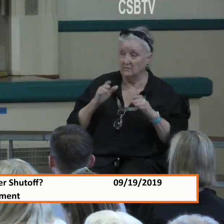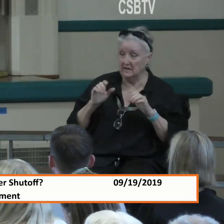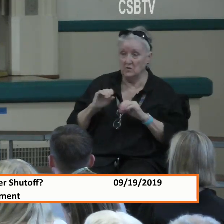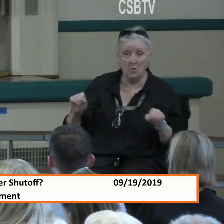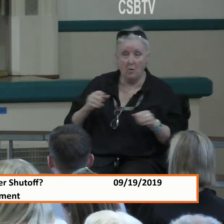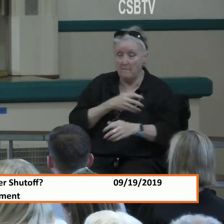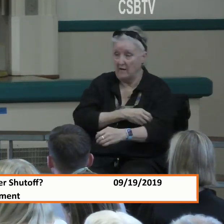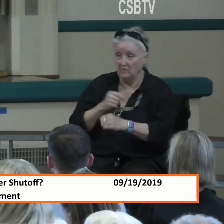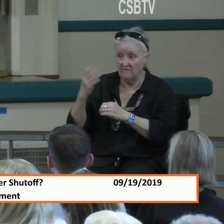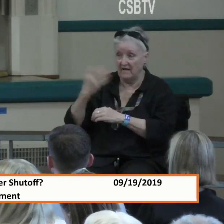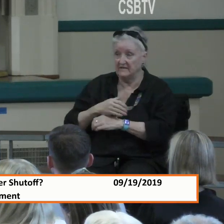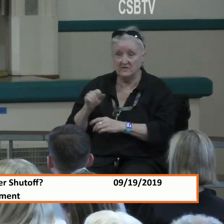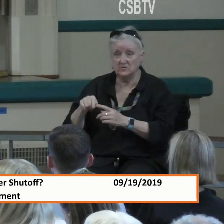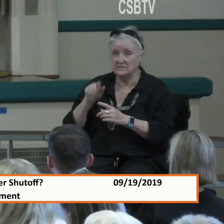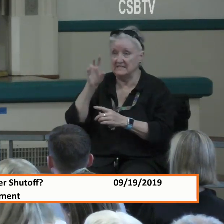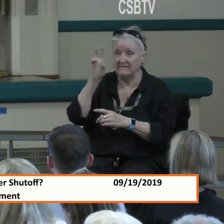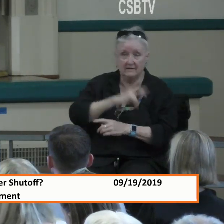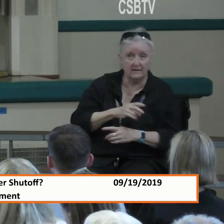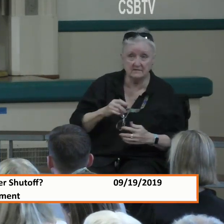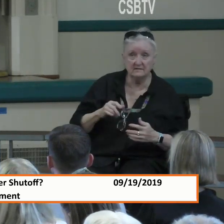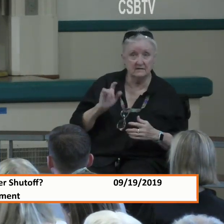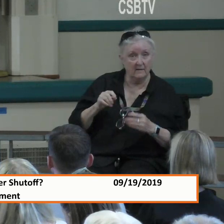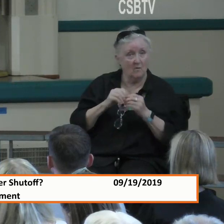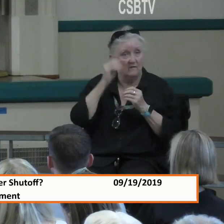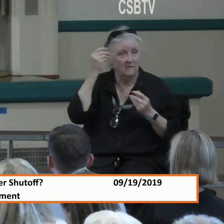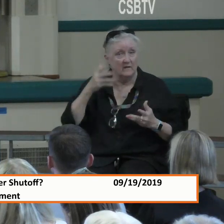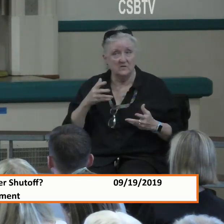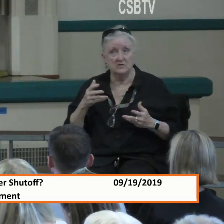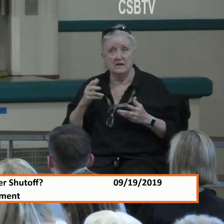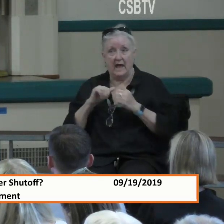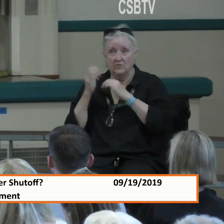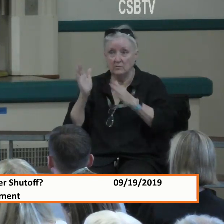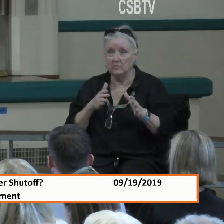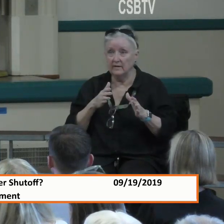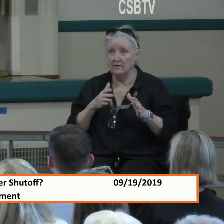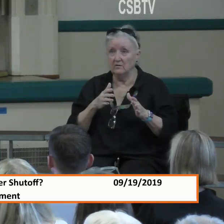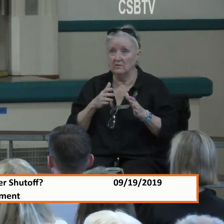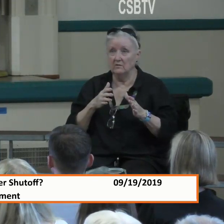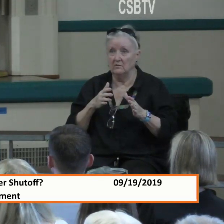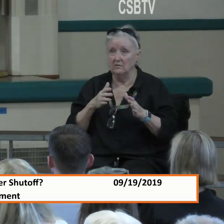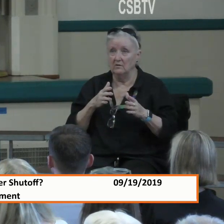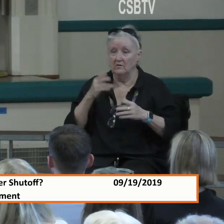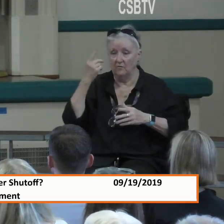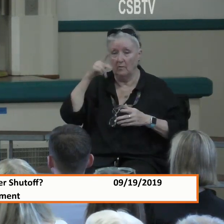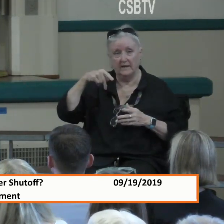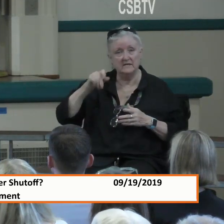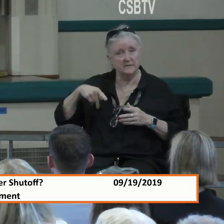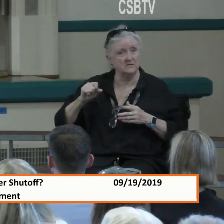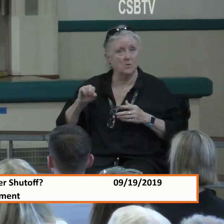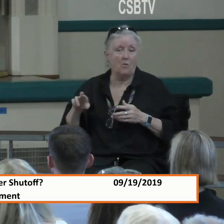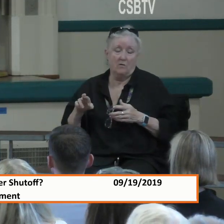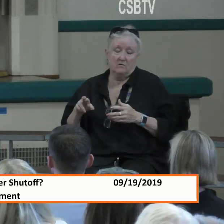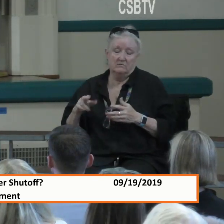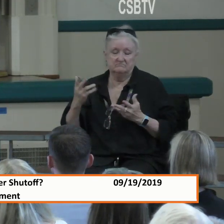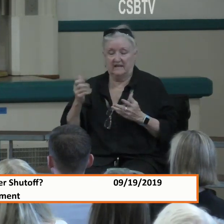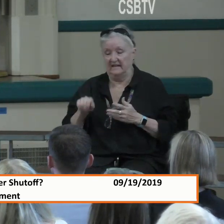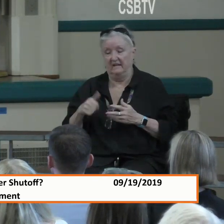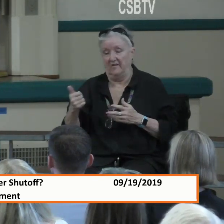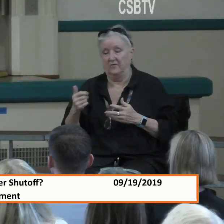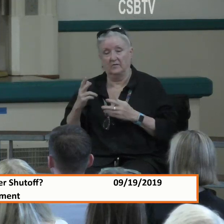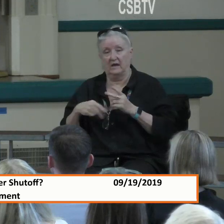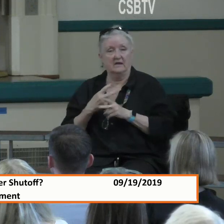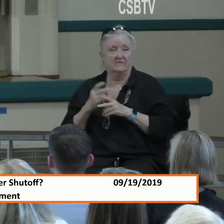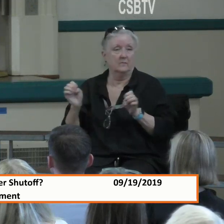days? If you need more information about how to prepare for a PSPS, or for that matter, any other type